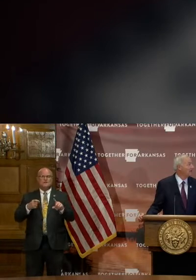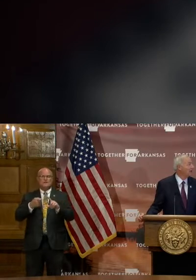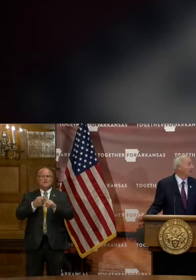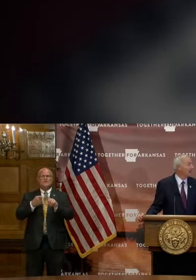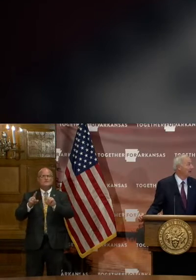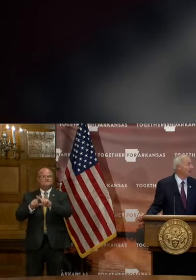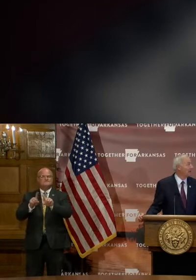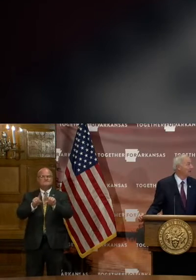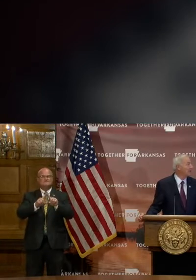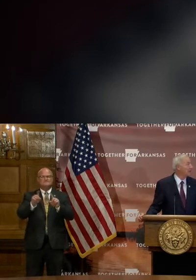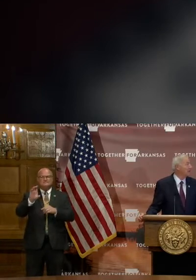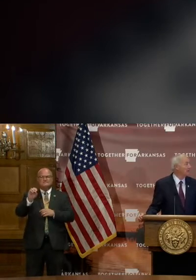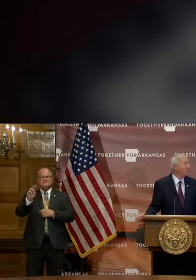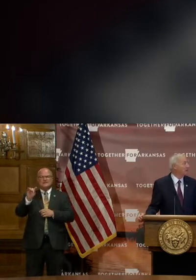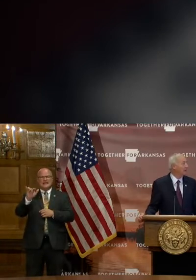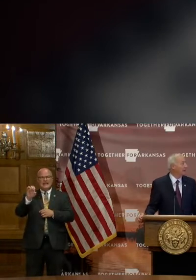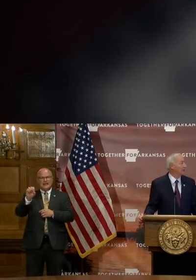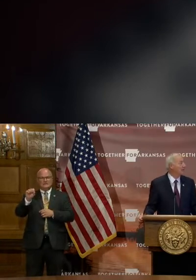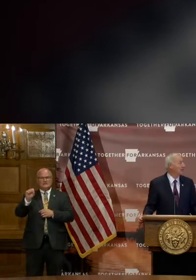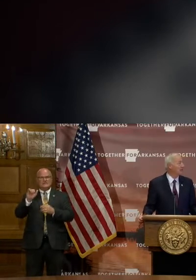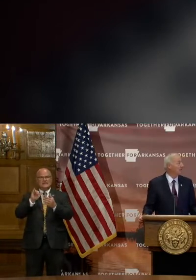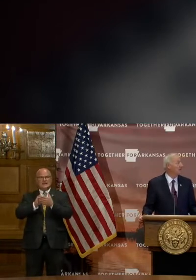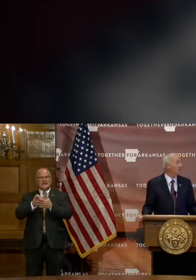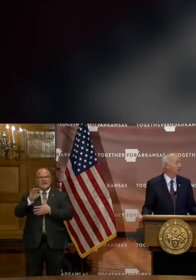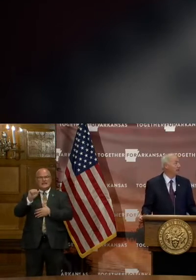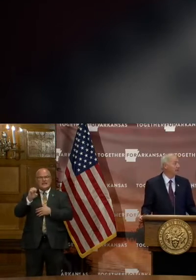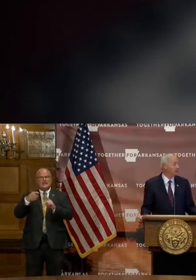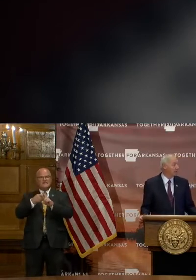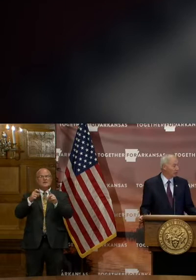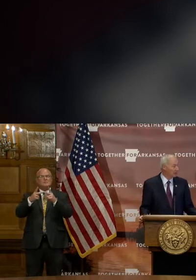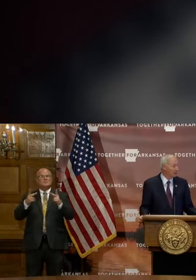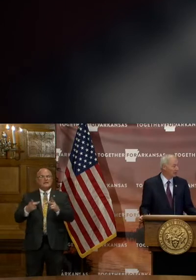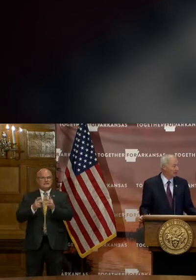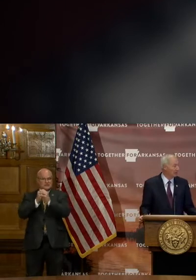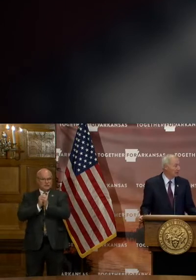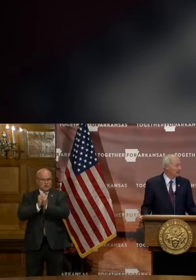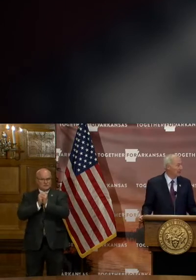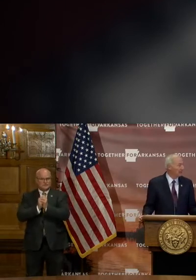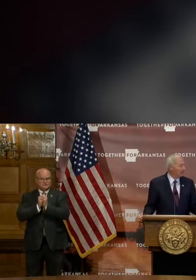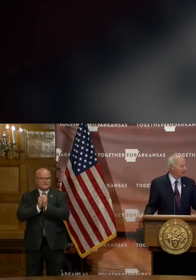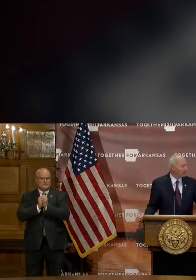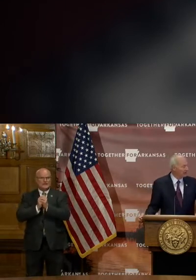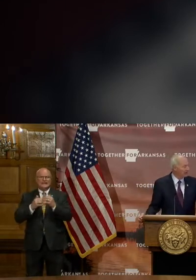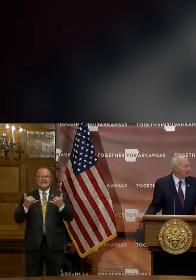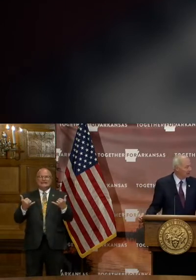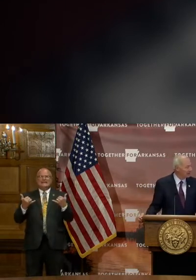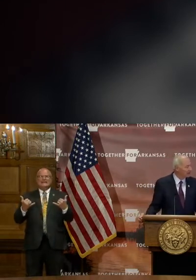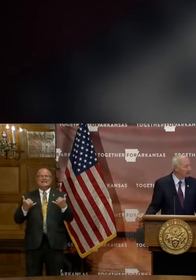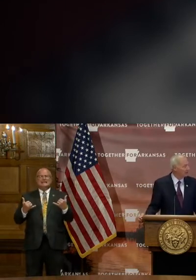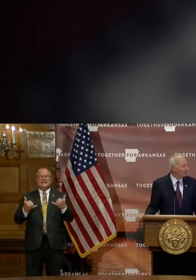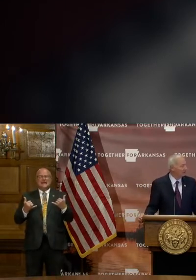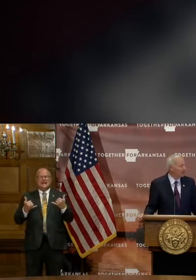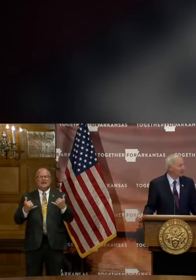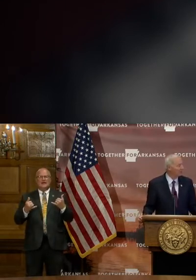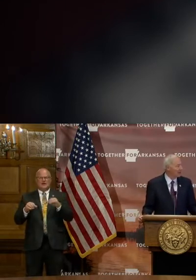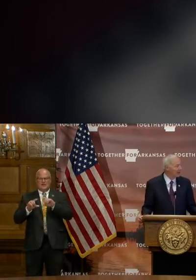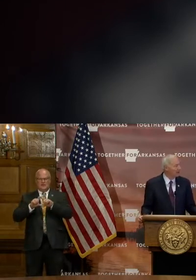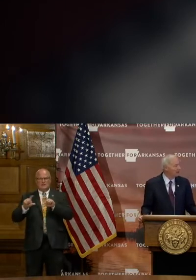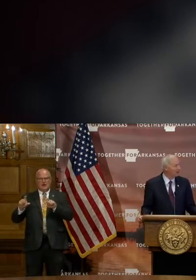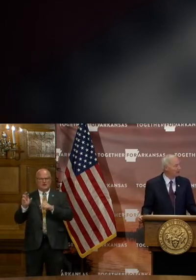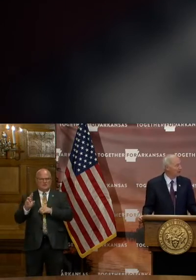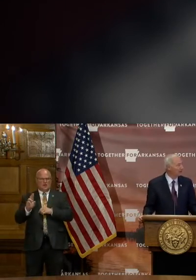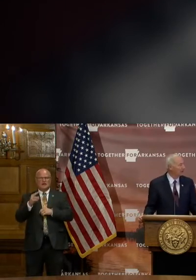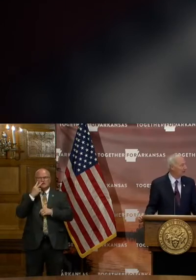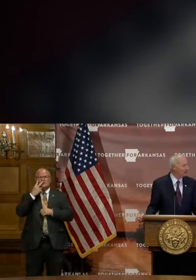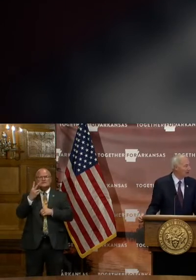from the different counties in which the cases come from places of worship. Now on the legend on the bottom